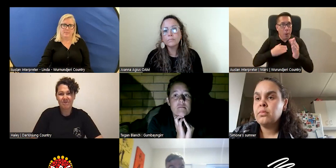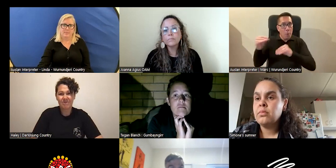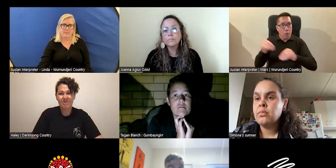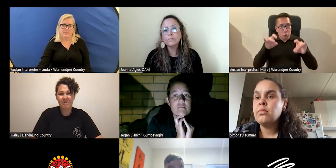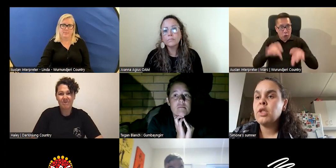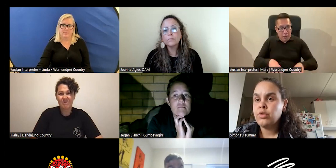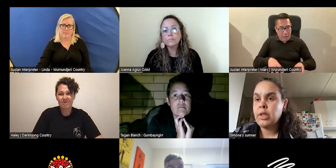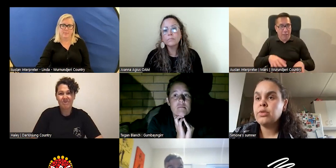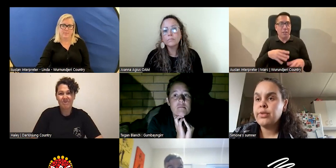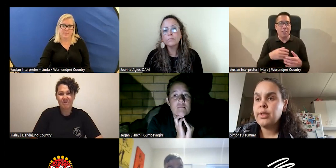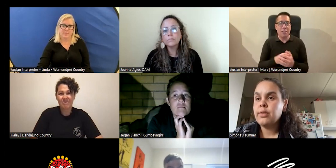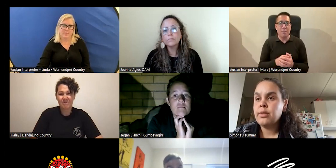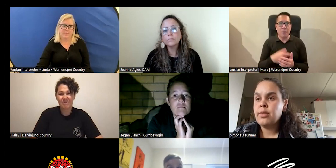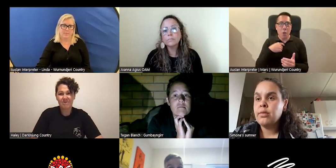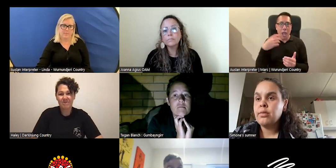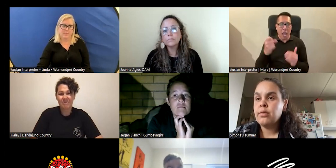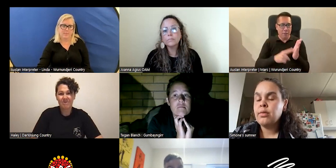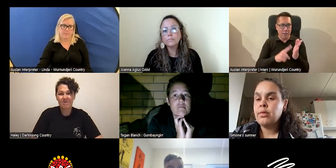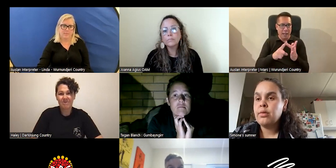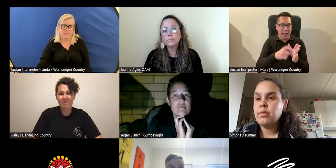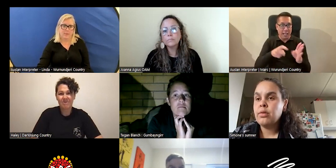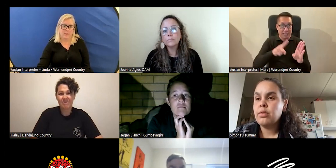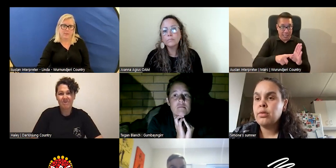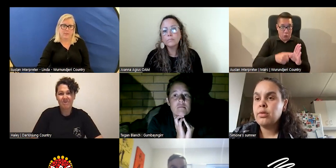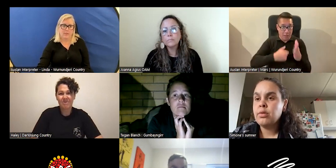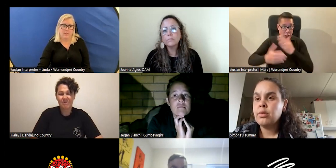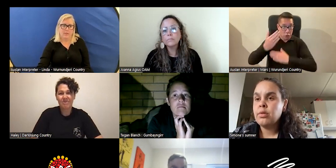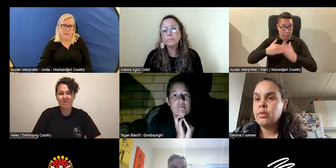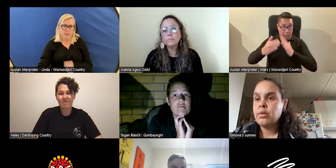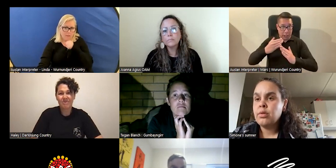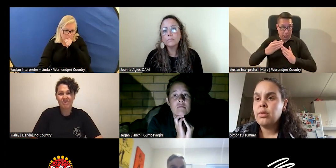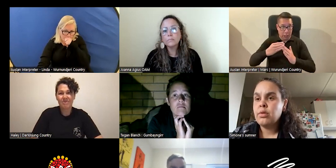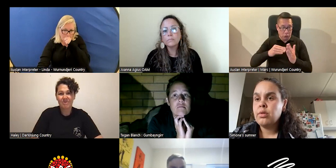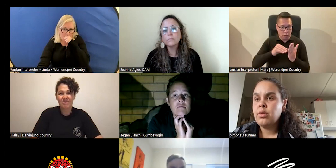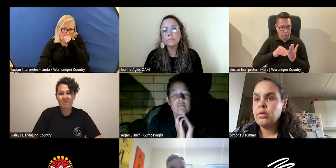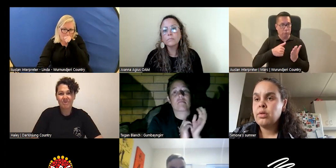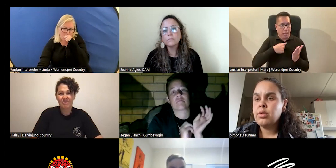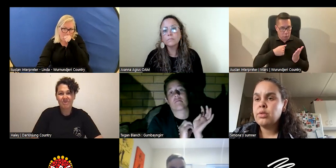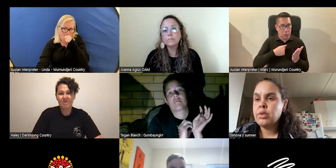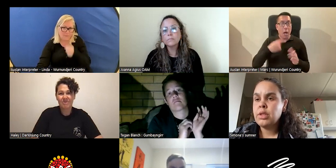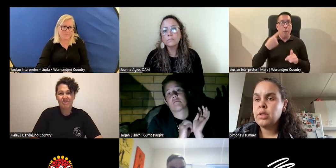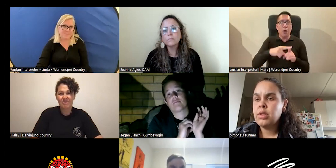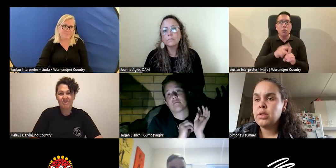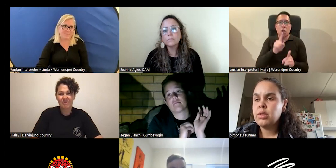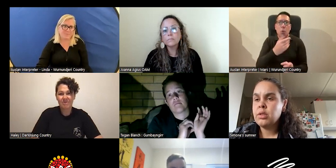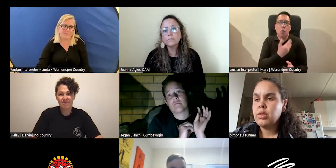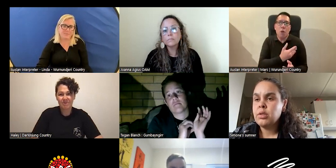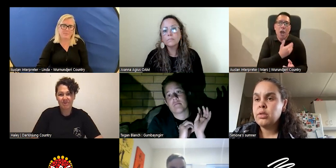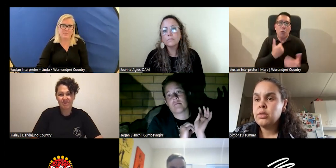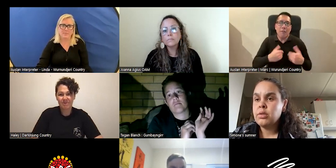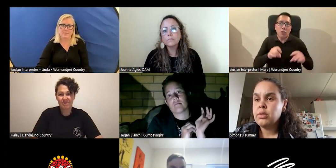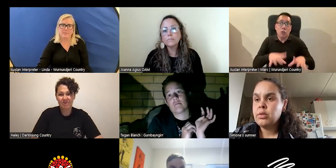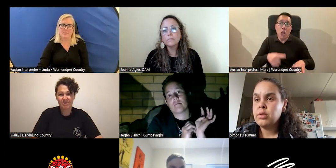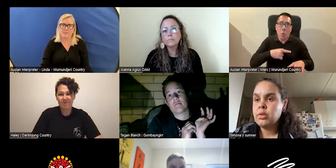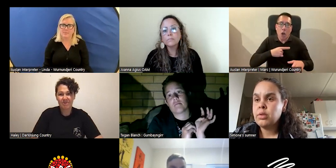you take on the legacy of our history, but you also take on the pride of the longest living culture in the planet, on the